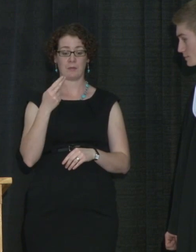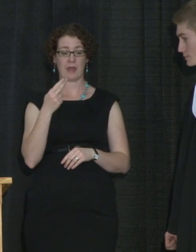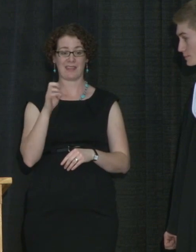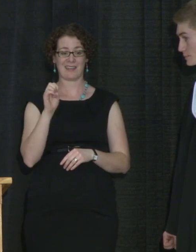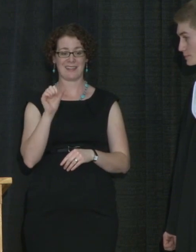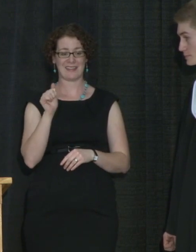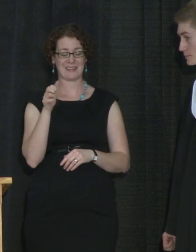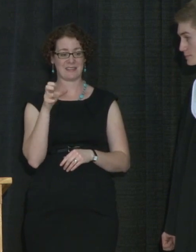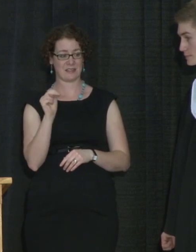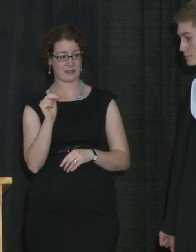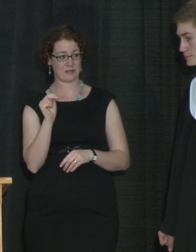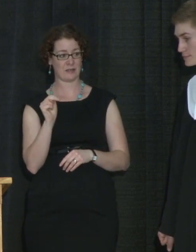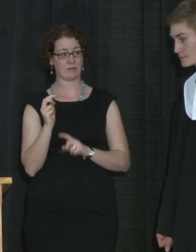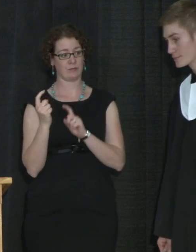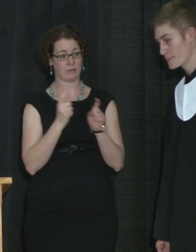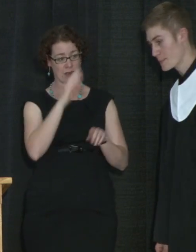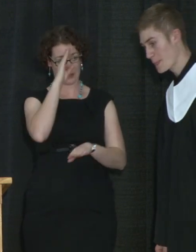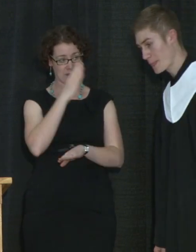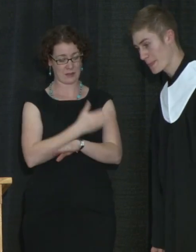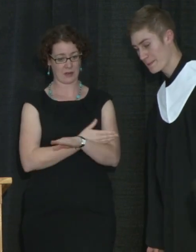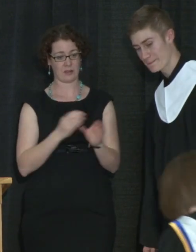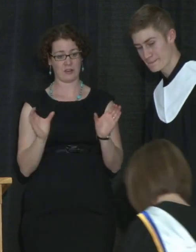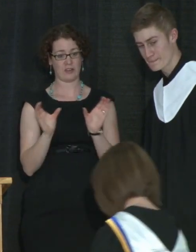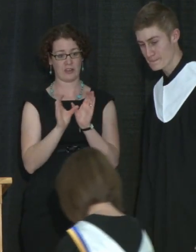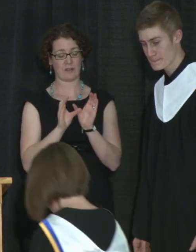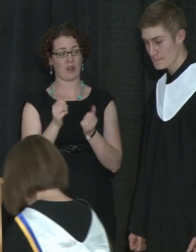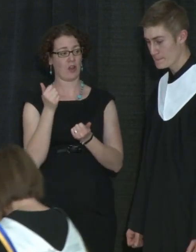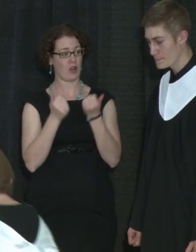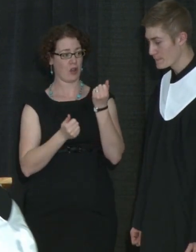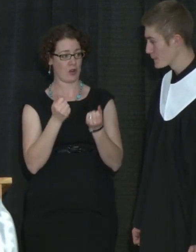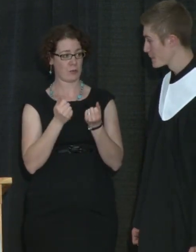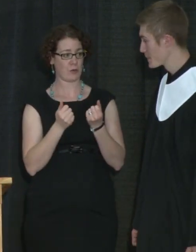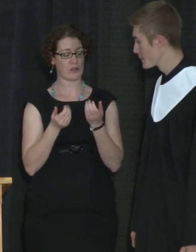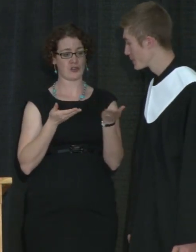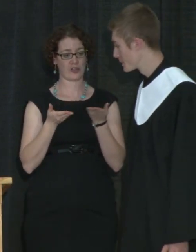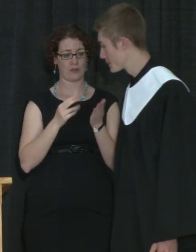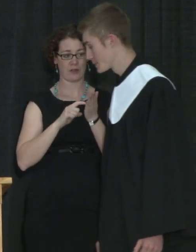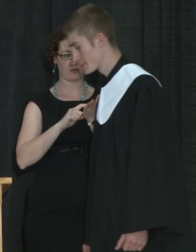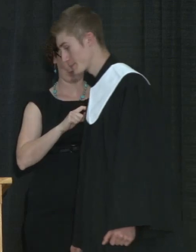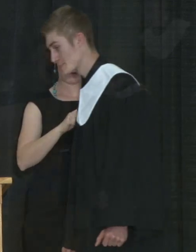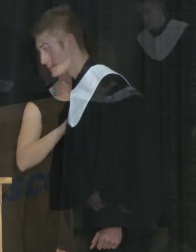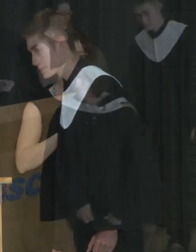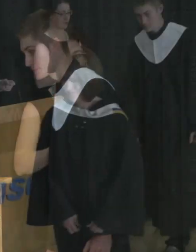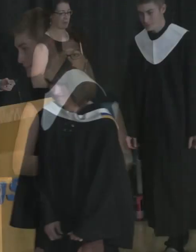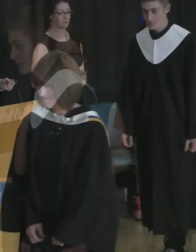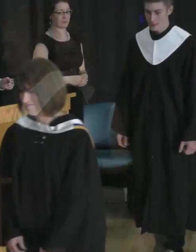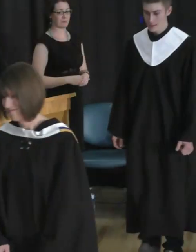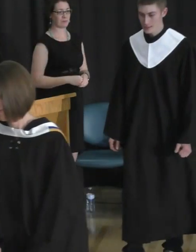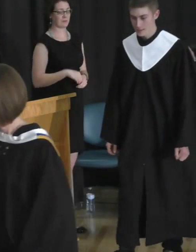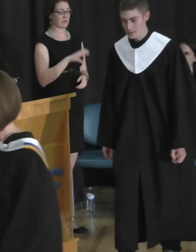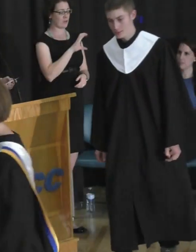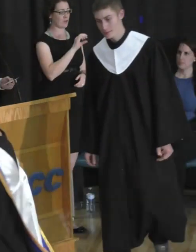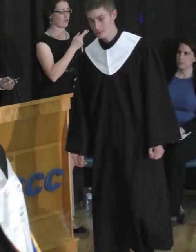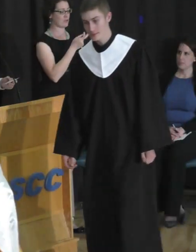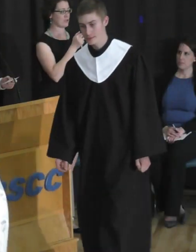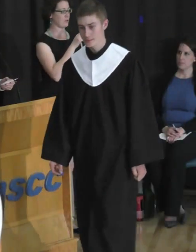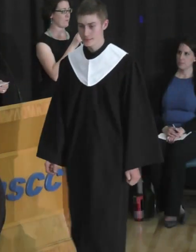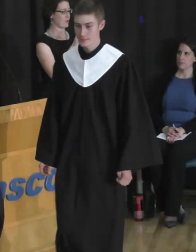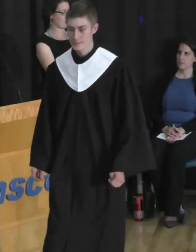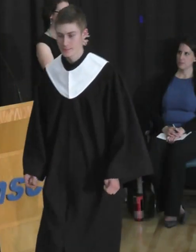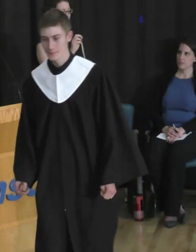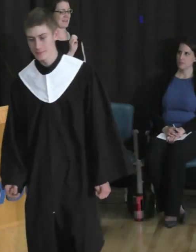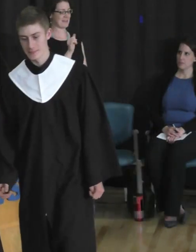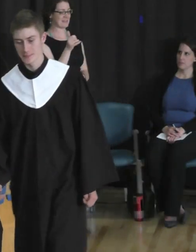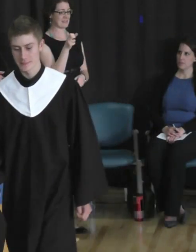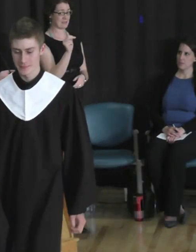us now to present her son with their Certificate in Automotive Service and Repair. Christopher Eason.